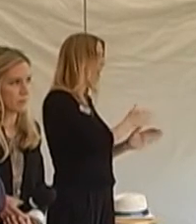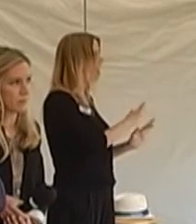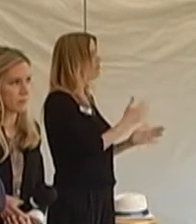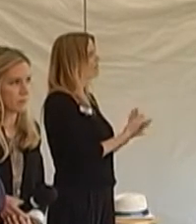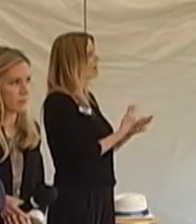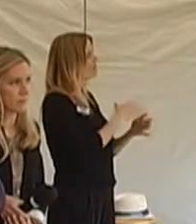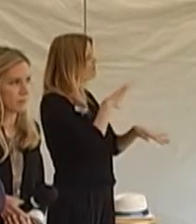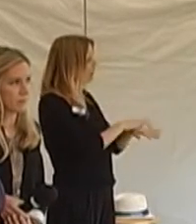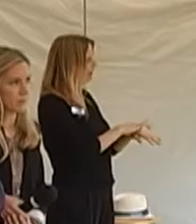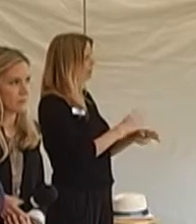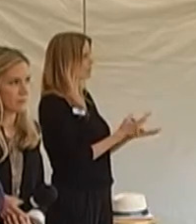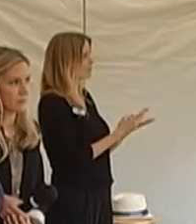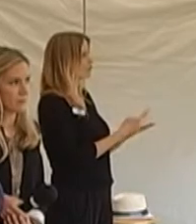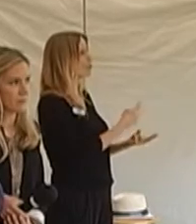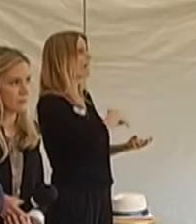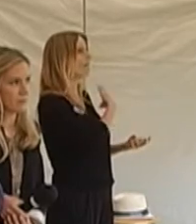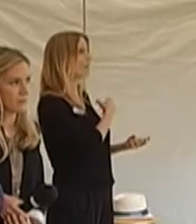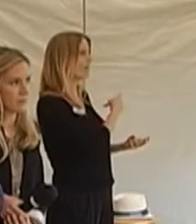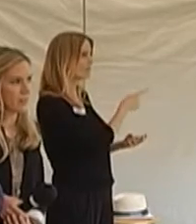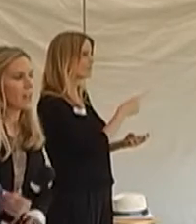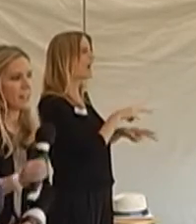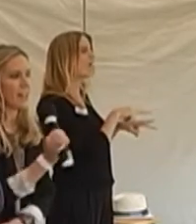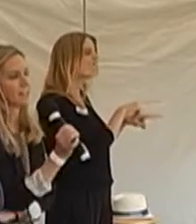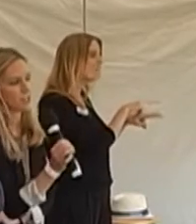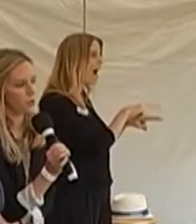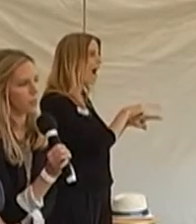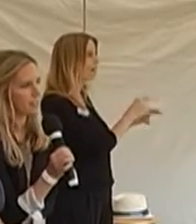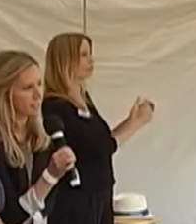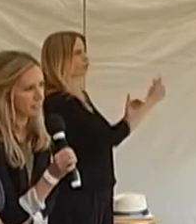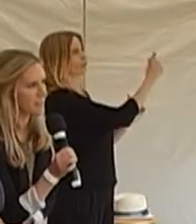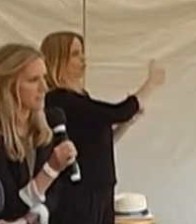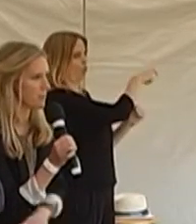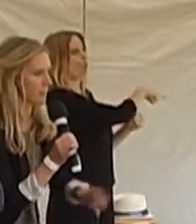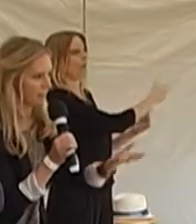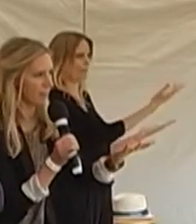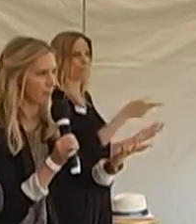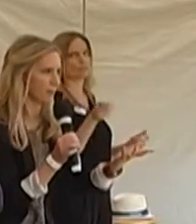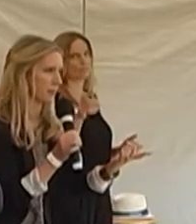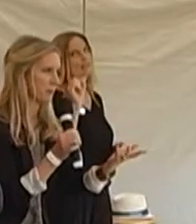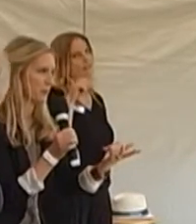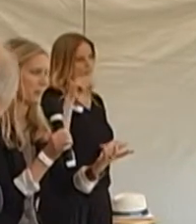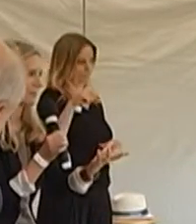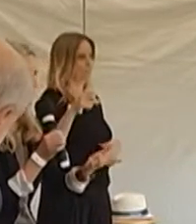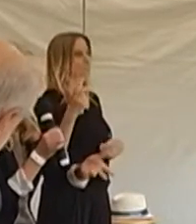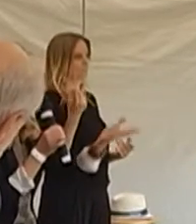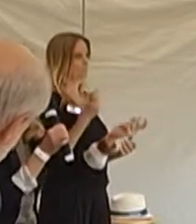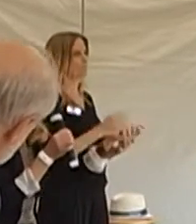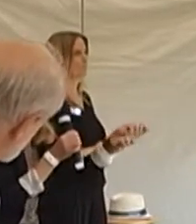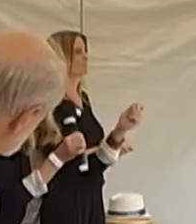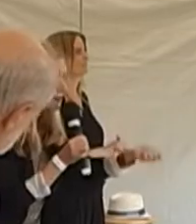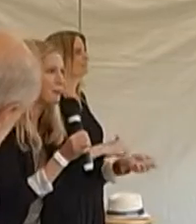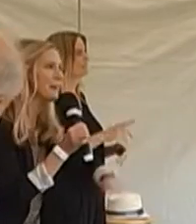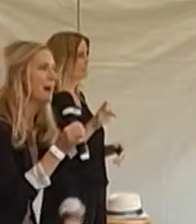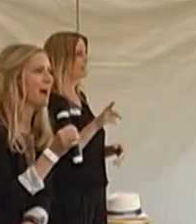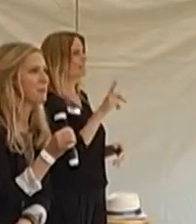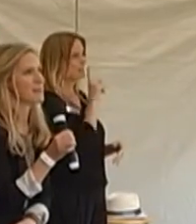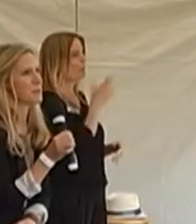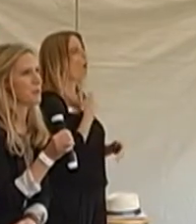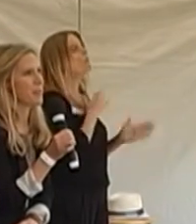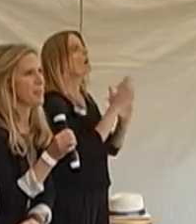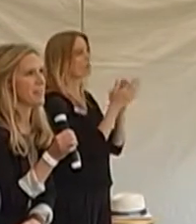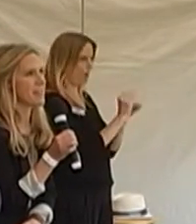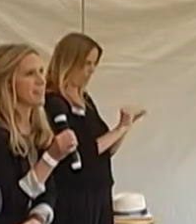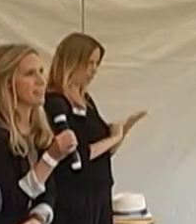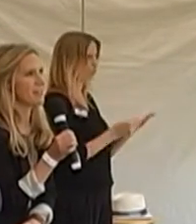has the highest rate of cancer? Yeah, so this is something that I have talked about as well in my book.